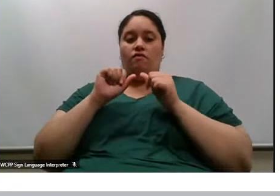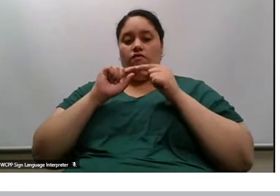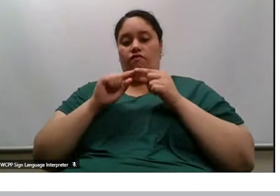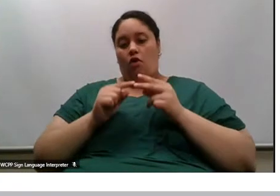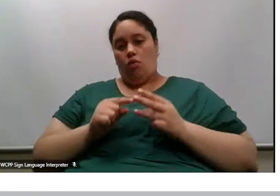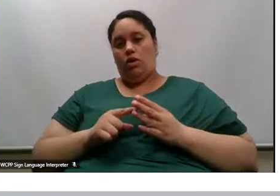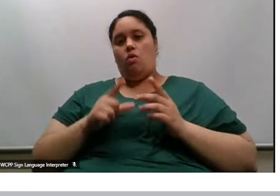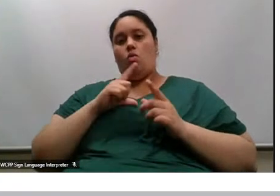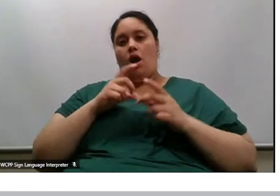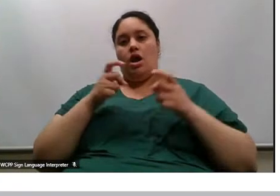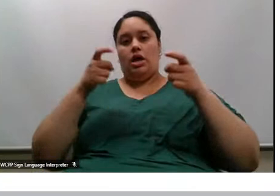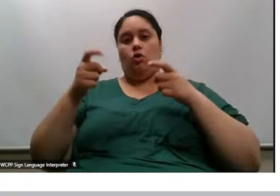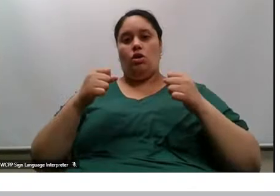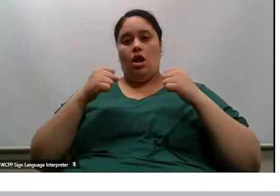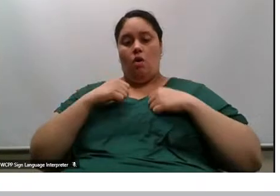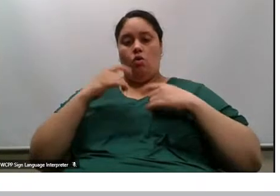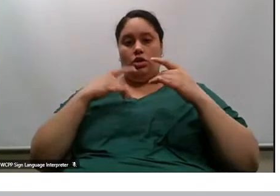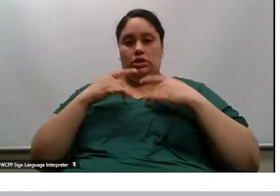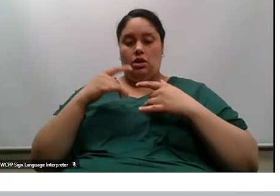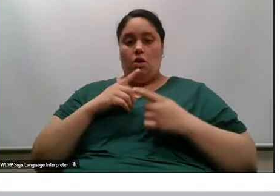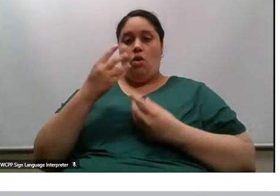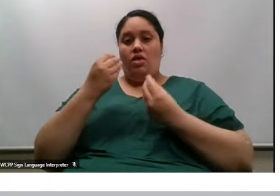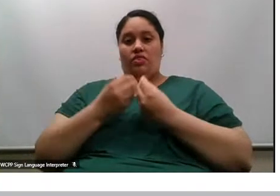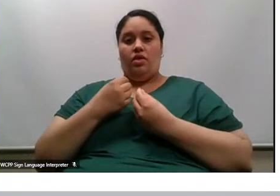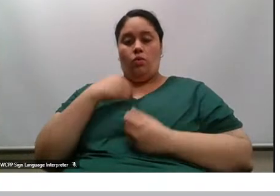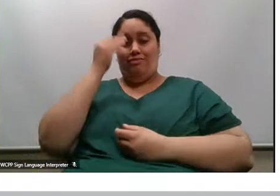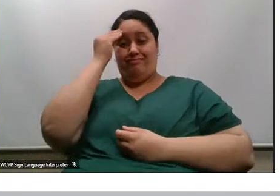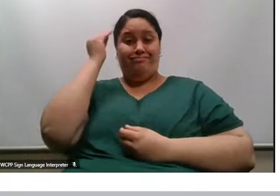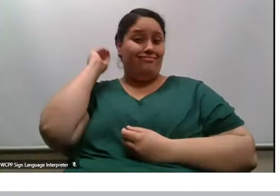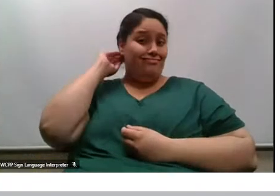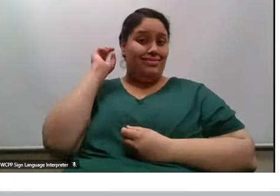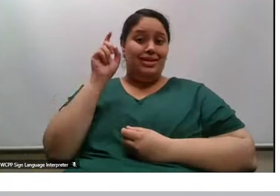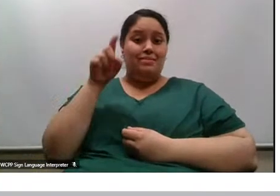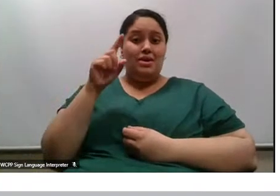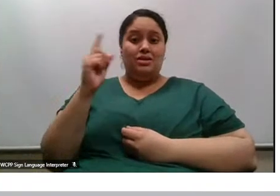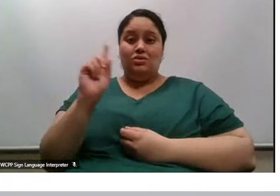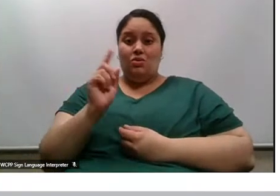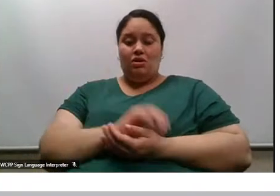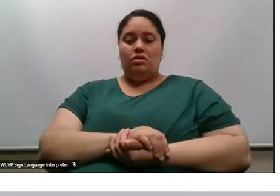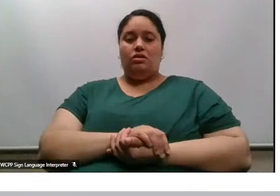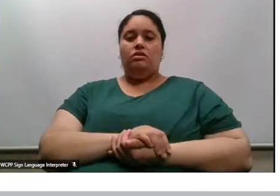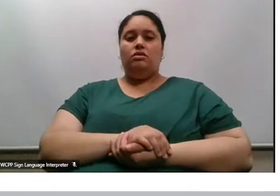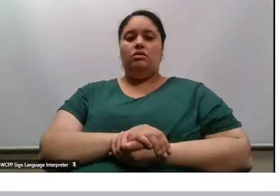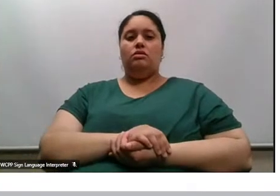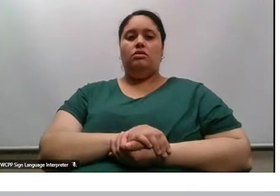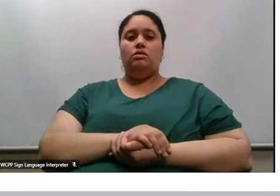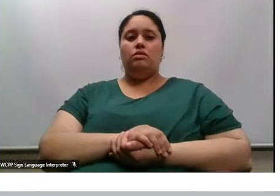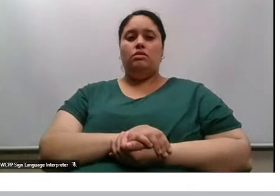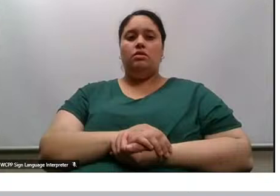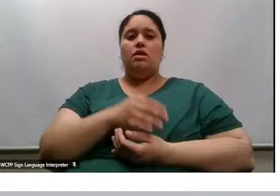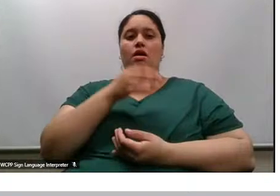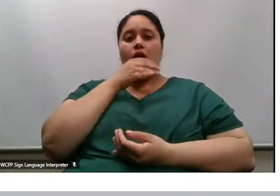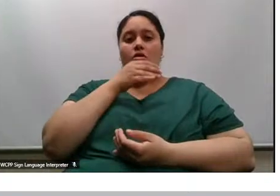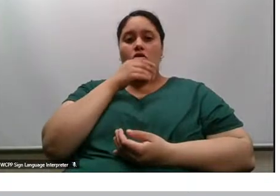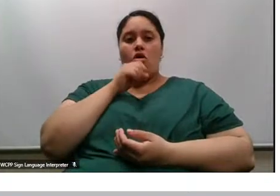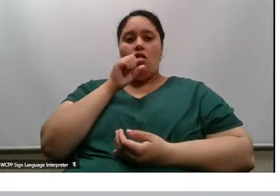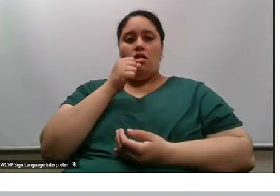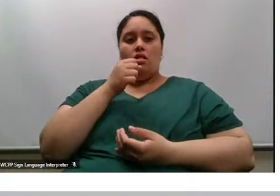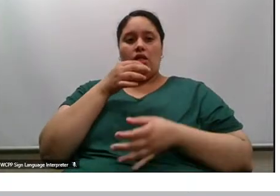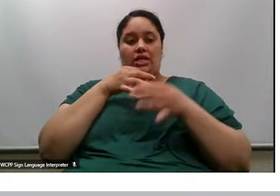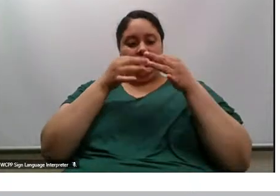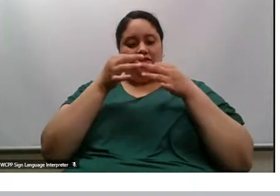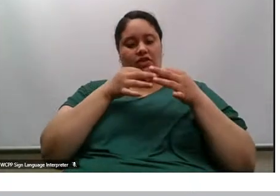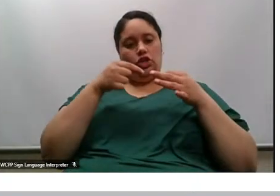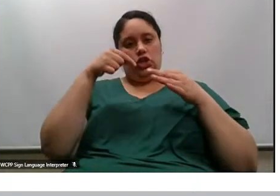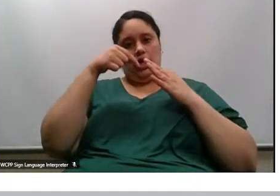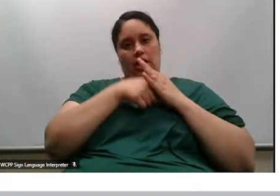is concerned. I think the one thing we must be mindful of is that alcohol as a definition, there's a definition